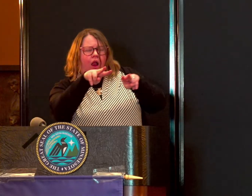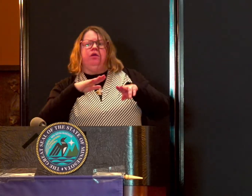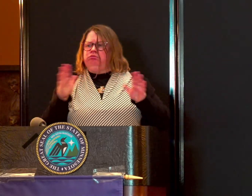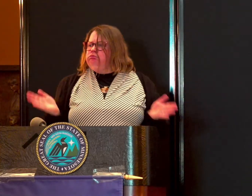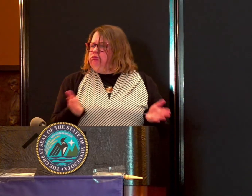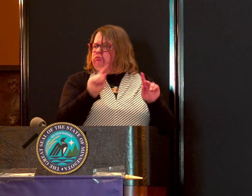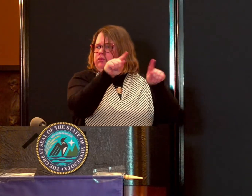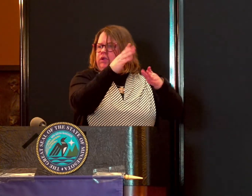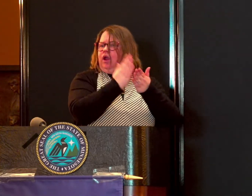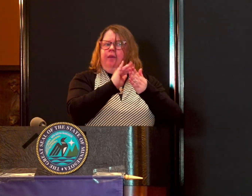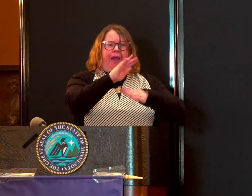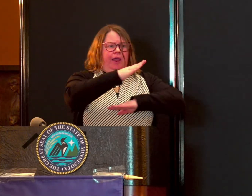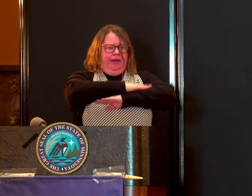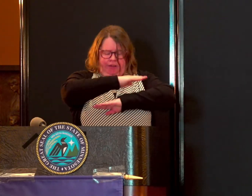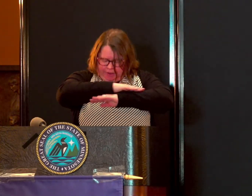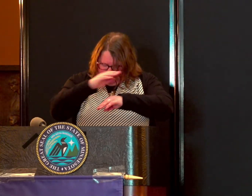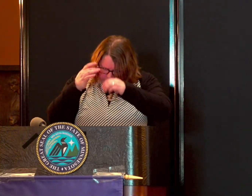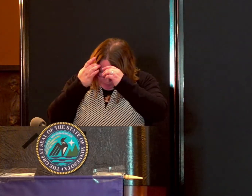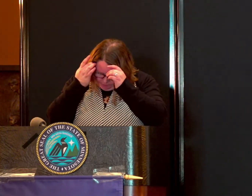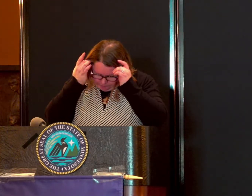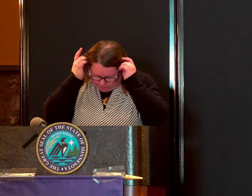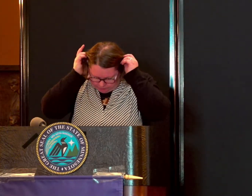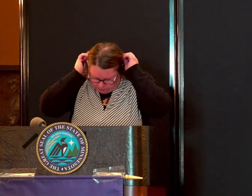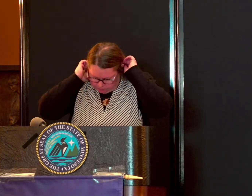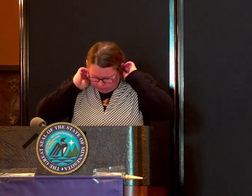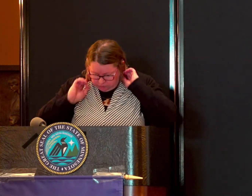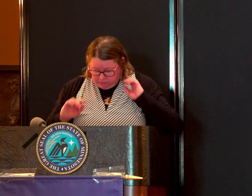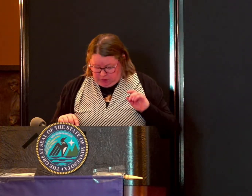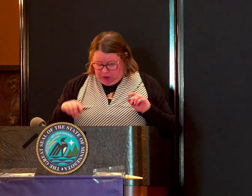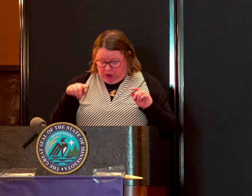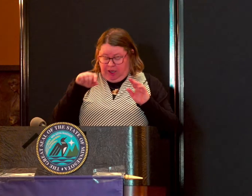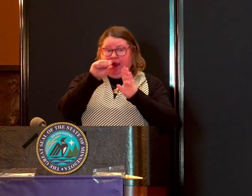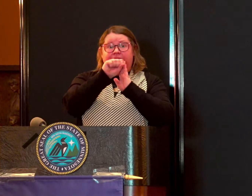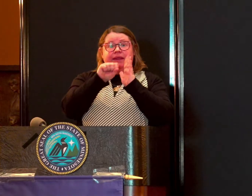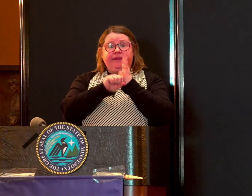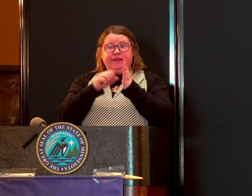So please, if you haven't taken a look at that mural yet, please do so.